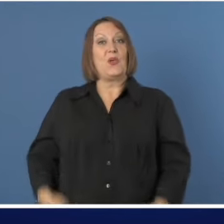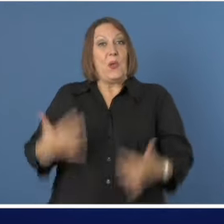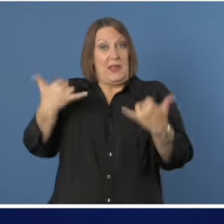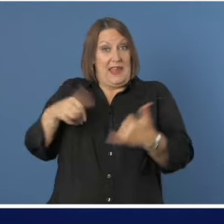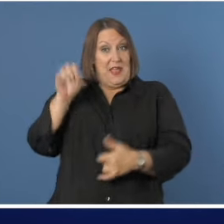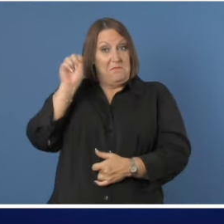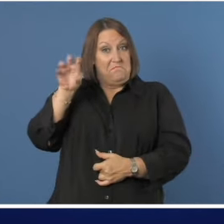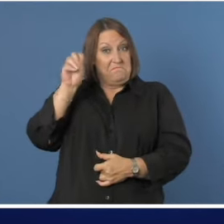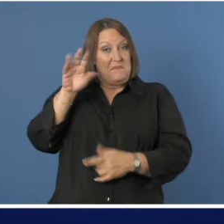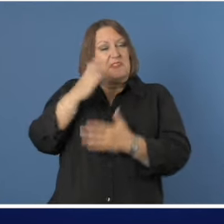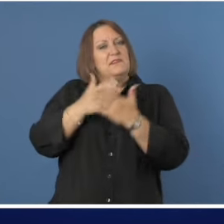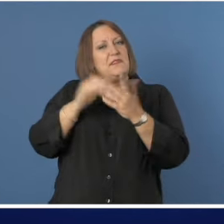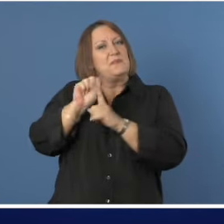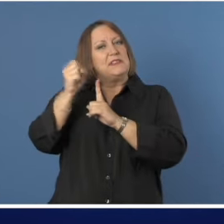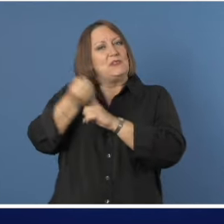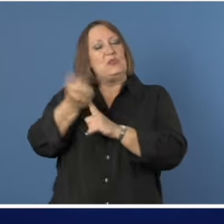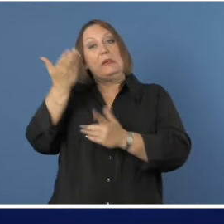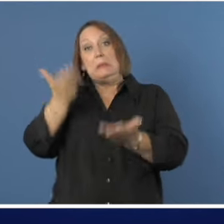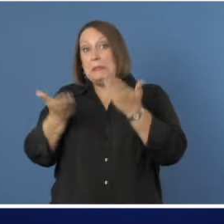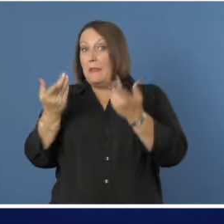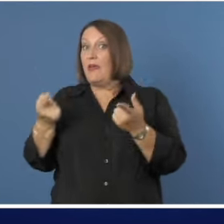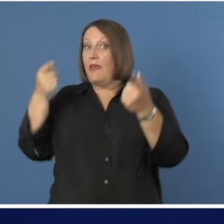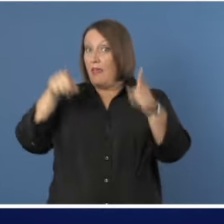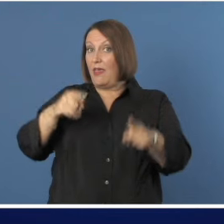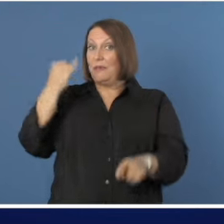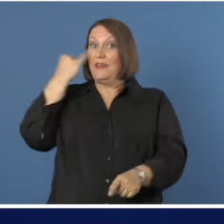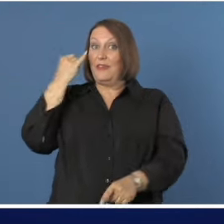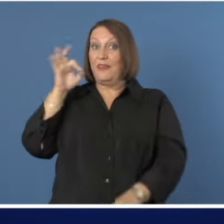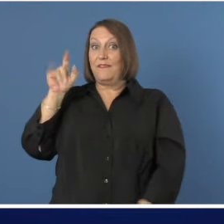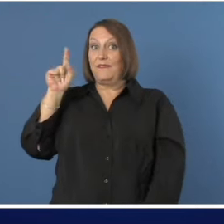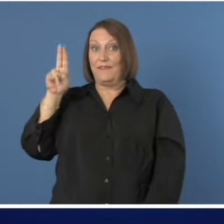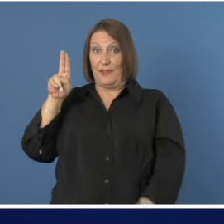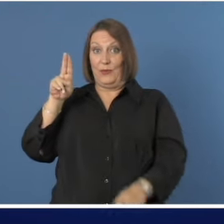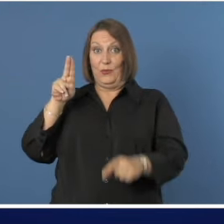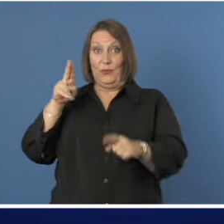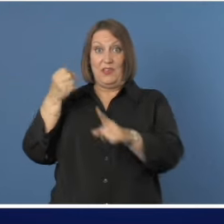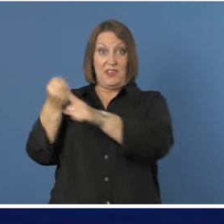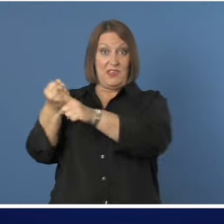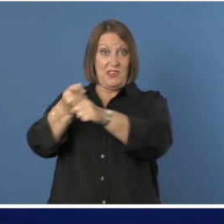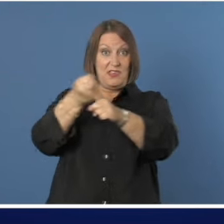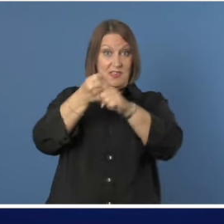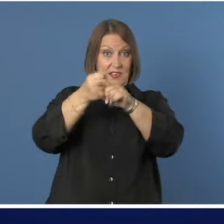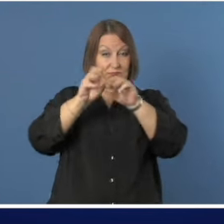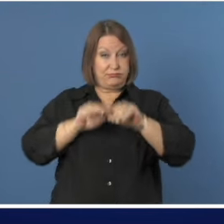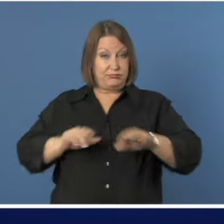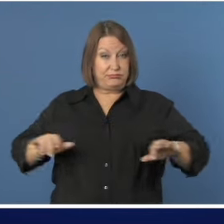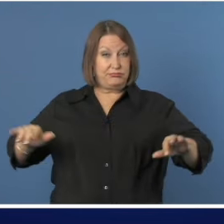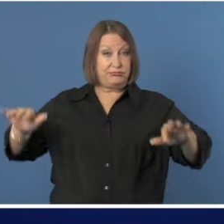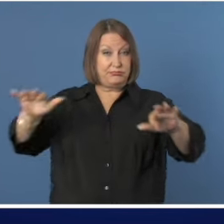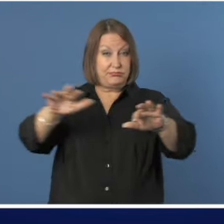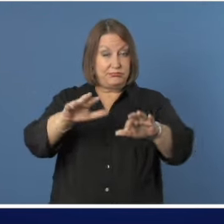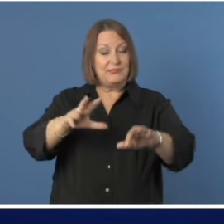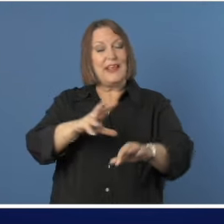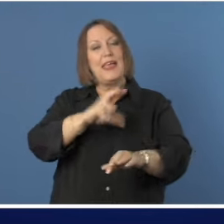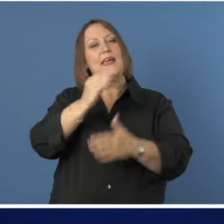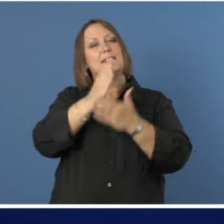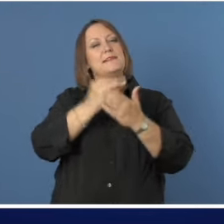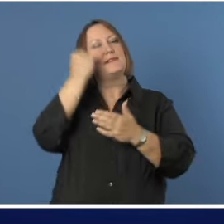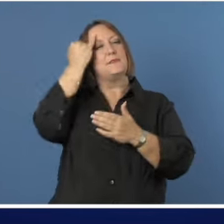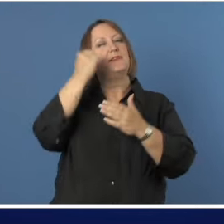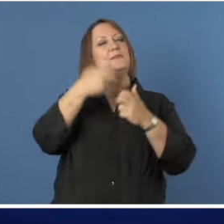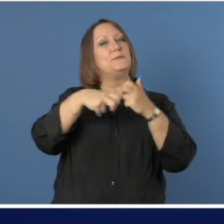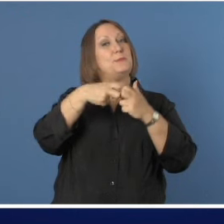The following are some situations that could be caused by a severe pandemic and possible